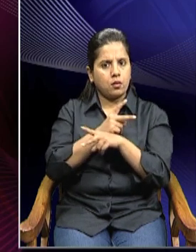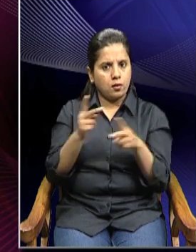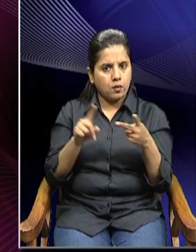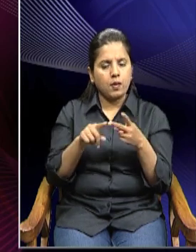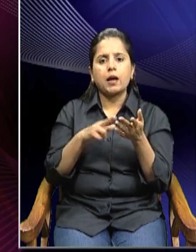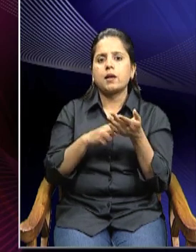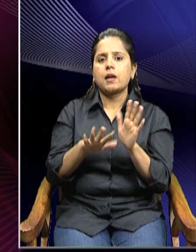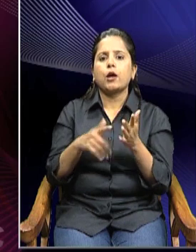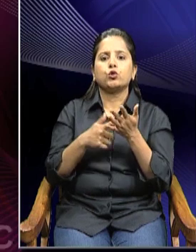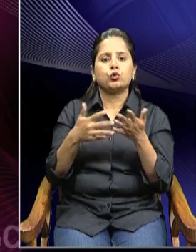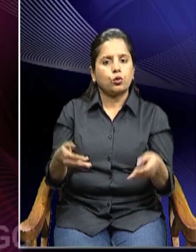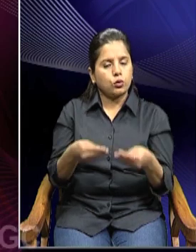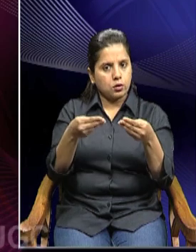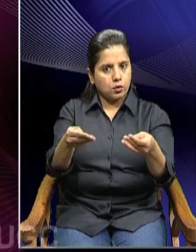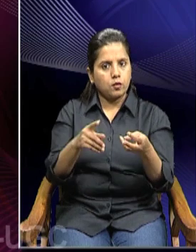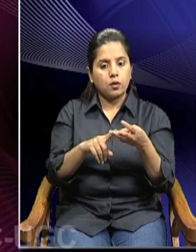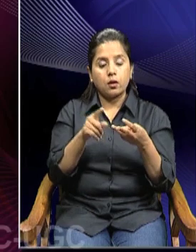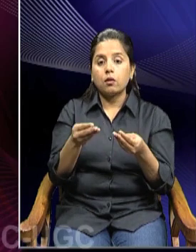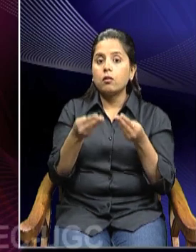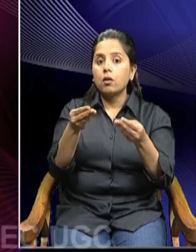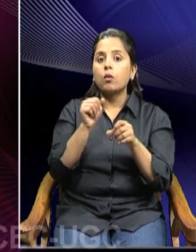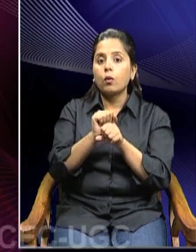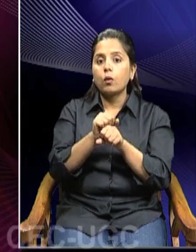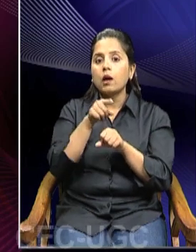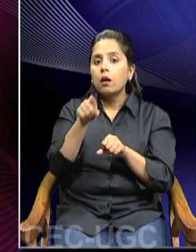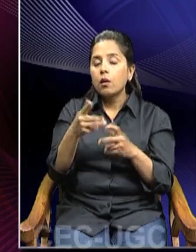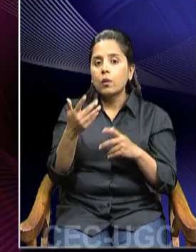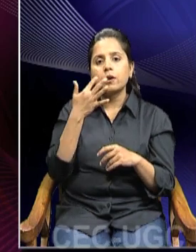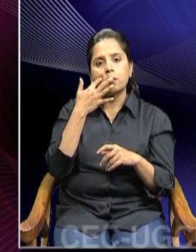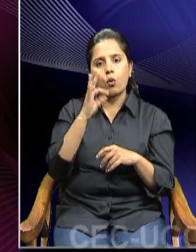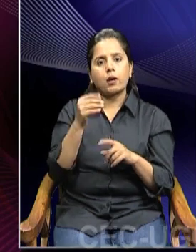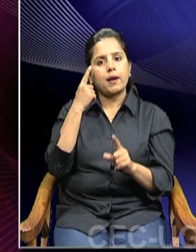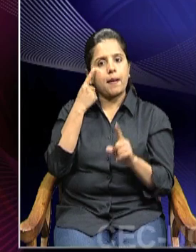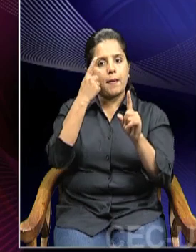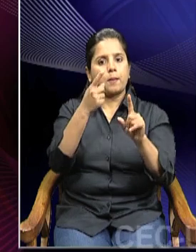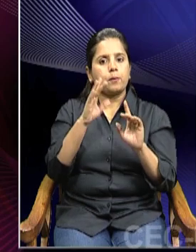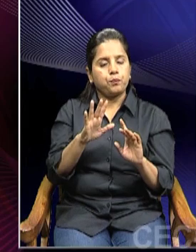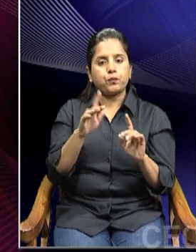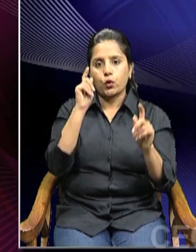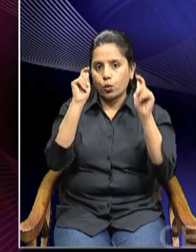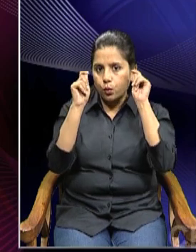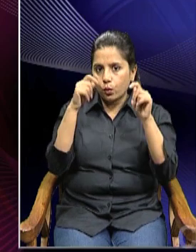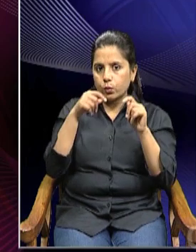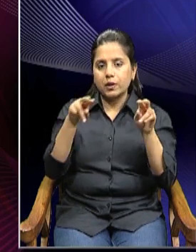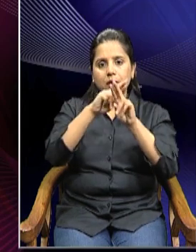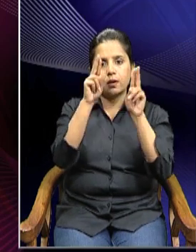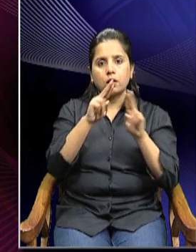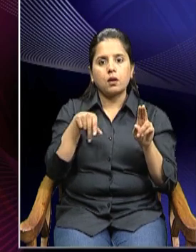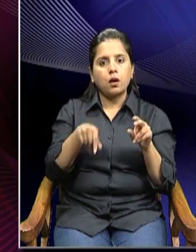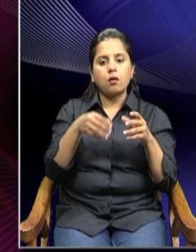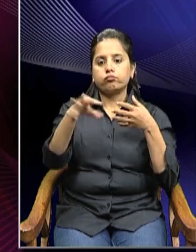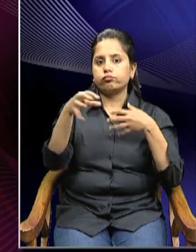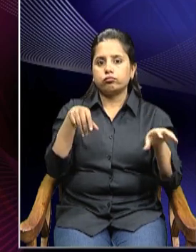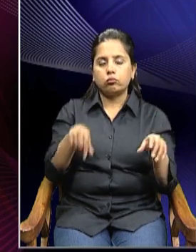natural resources, and they serve a very important purpose and role in international division of